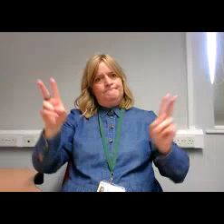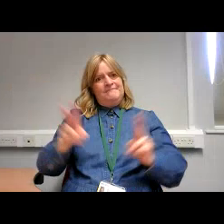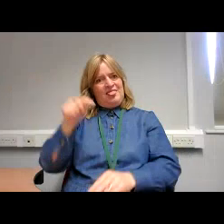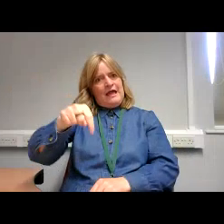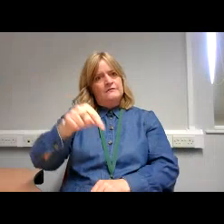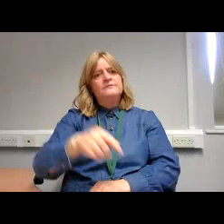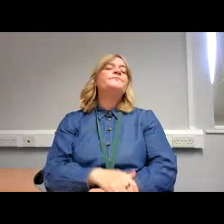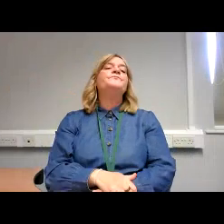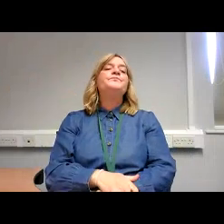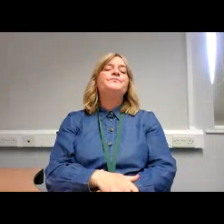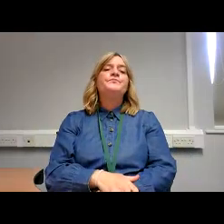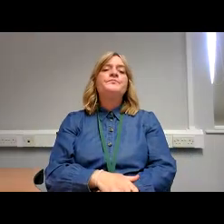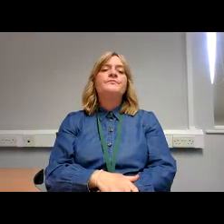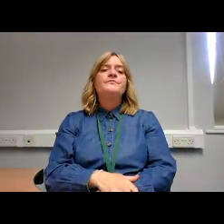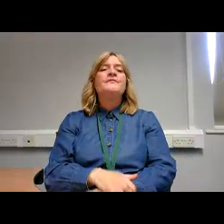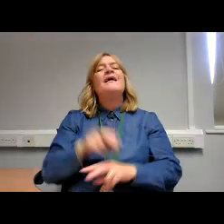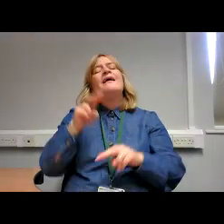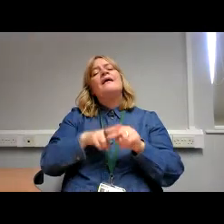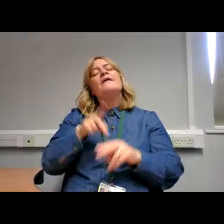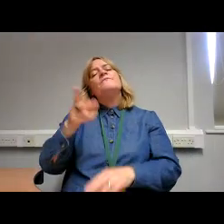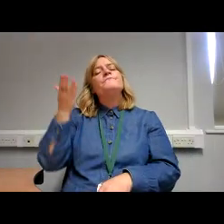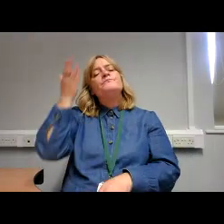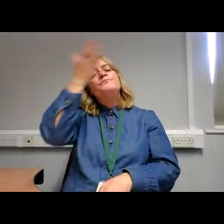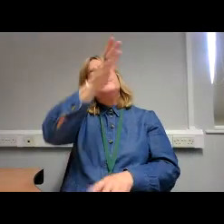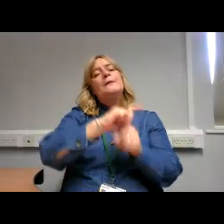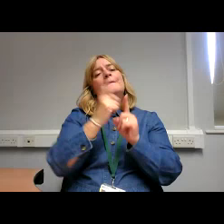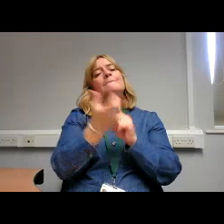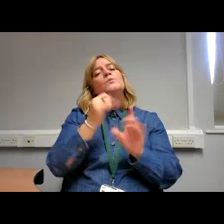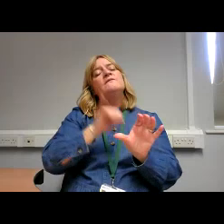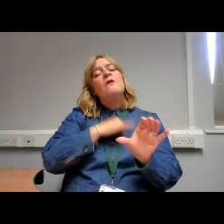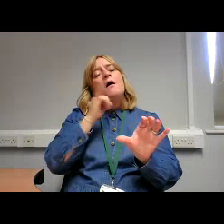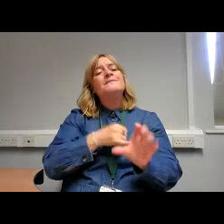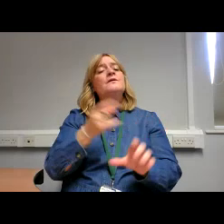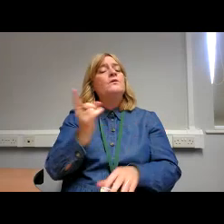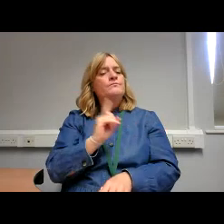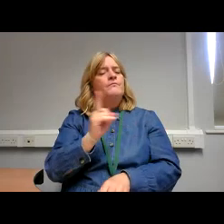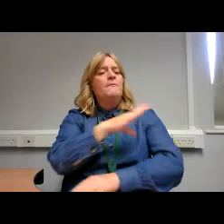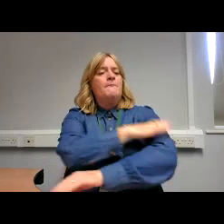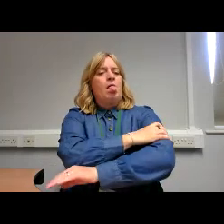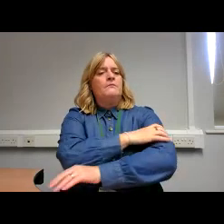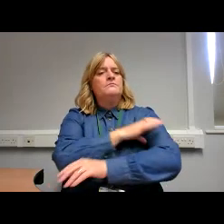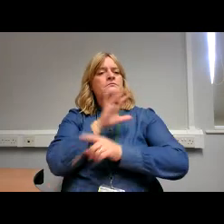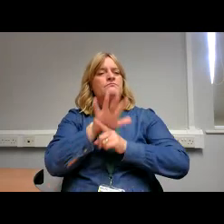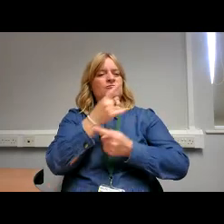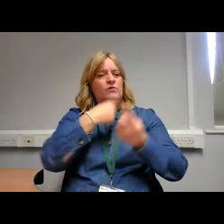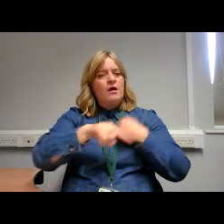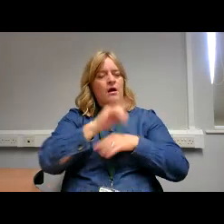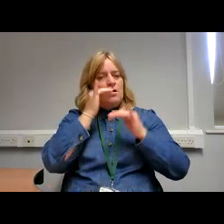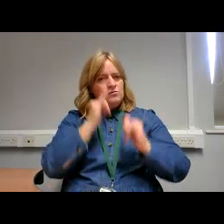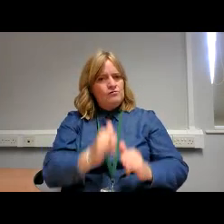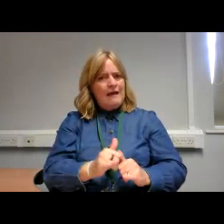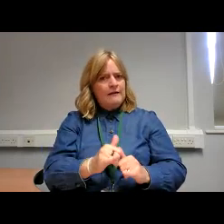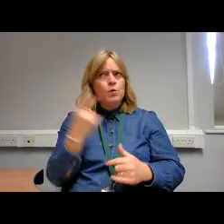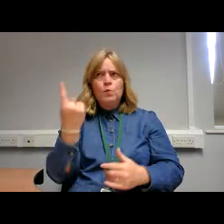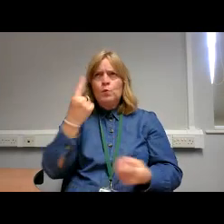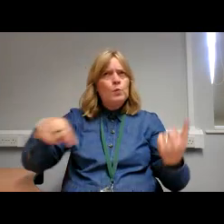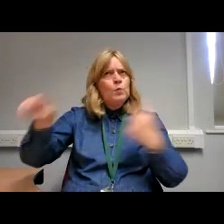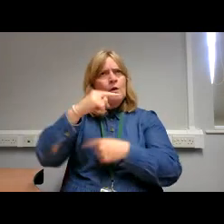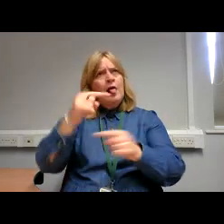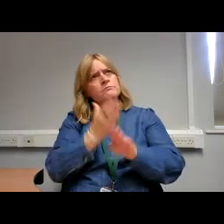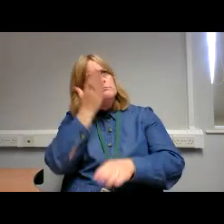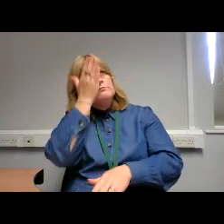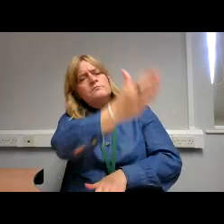If you were to attend your community pharmacy for a blood pressure check service, the criteria for being able to have a blood pressure